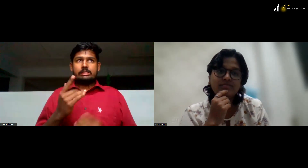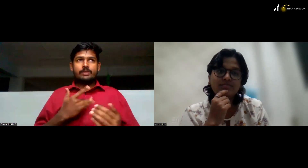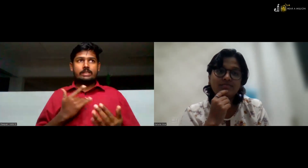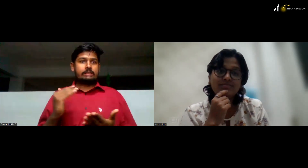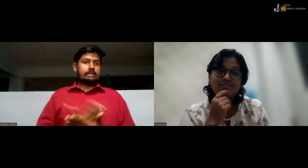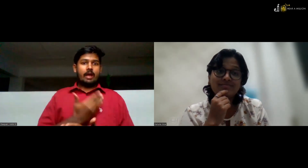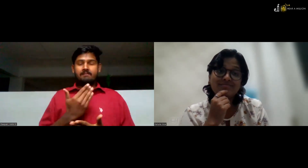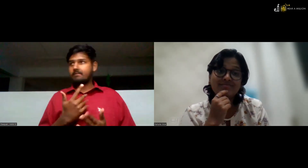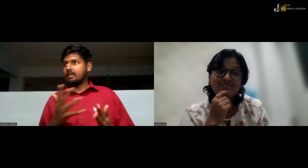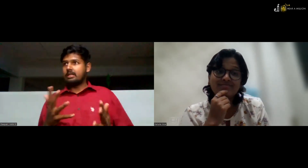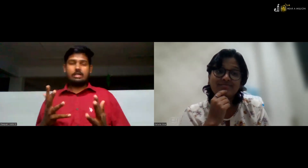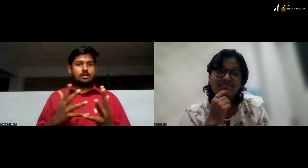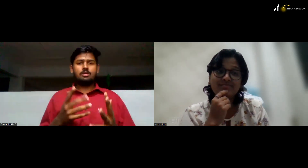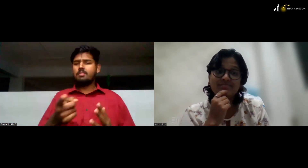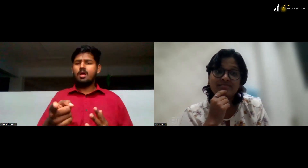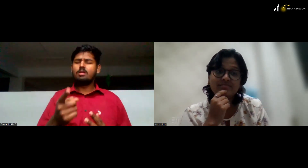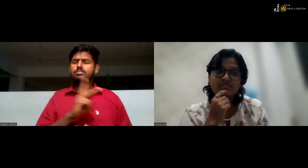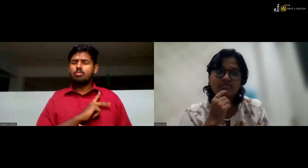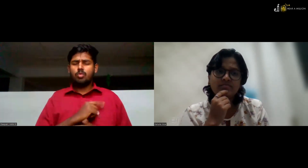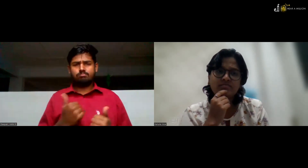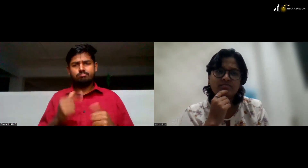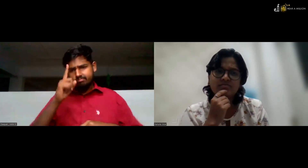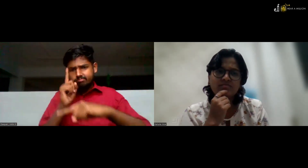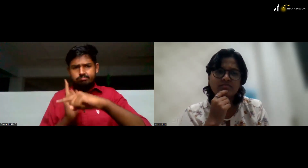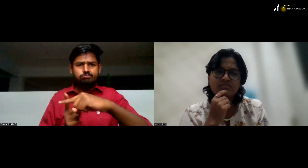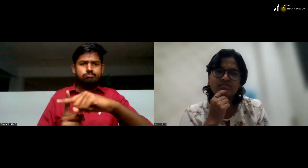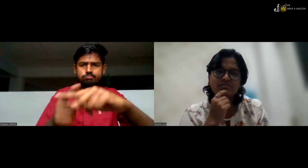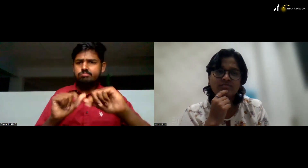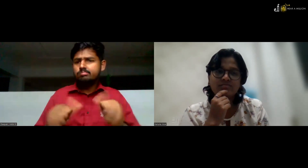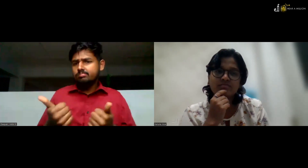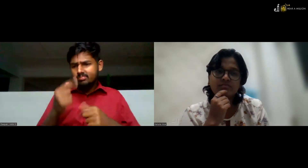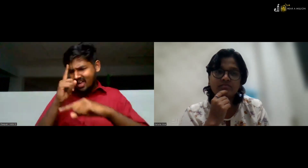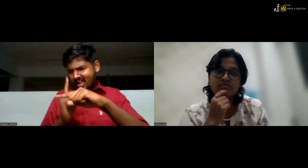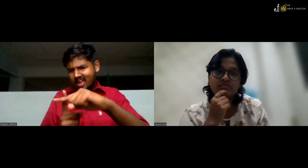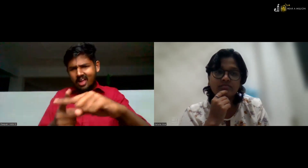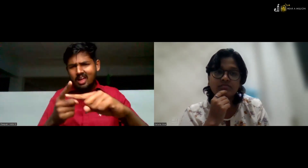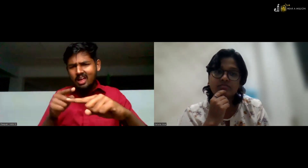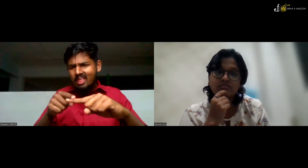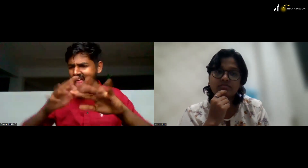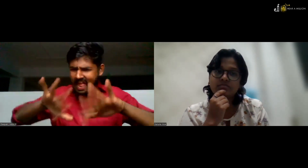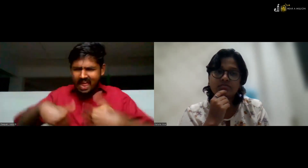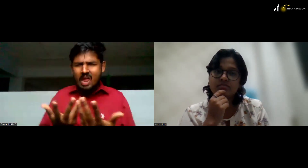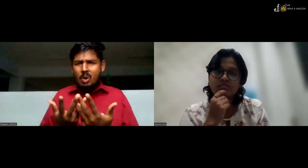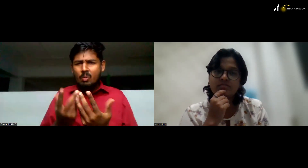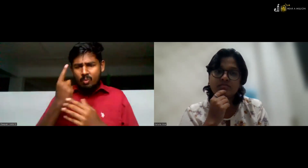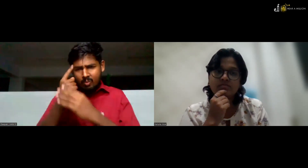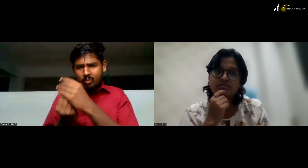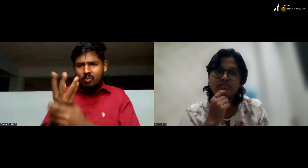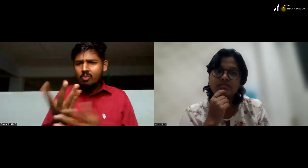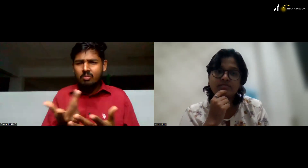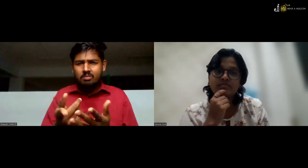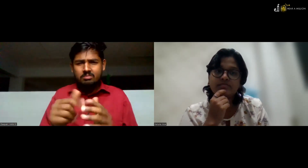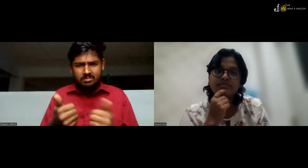are traveling alone at that time, is it happen like you felt unsafe, or I mean, how did